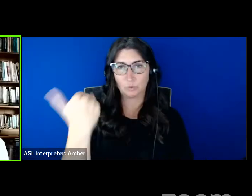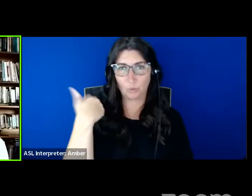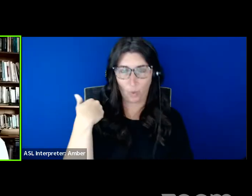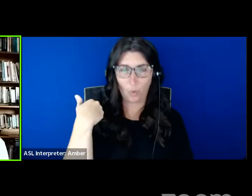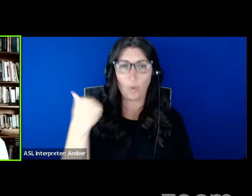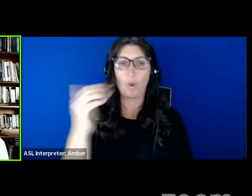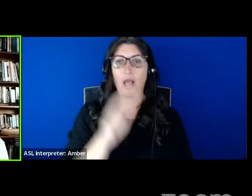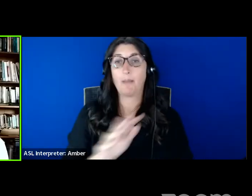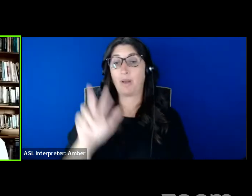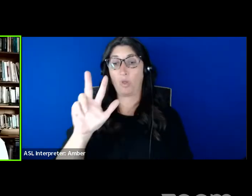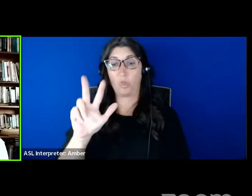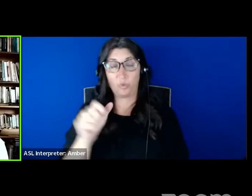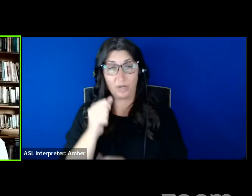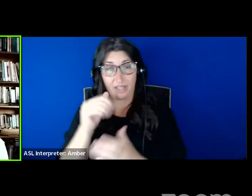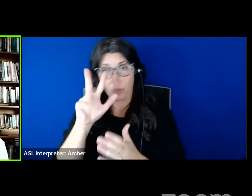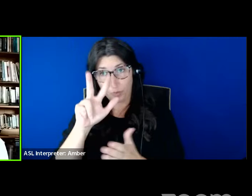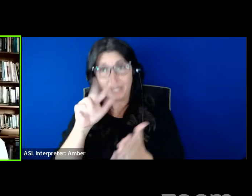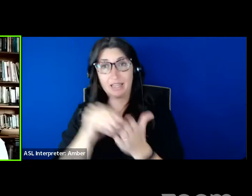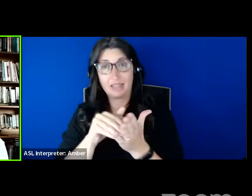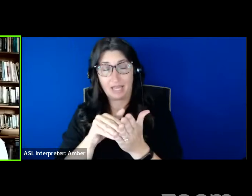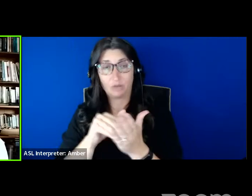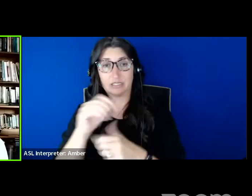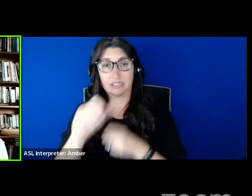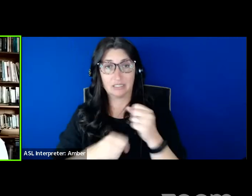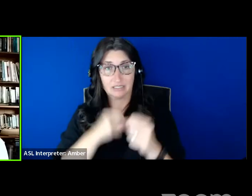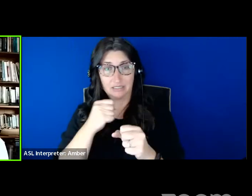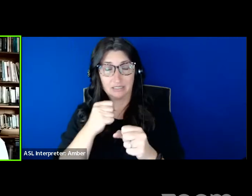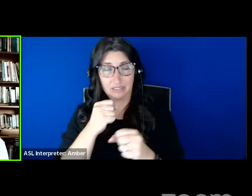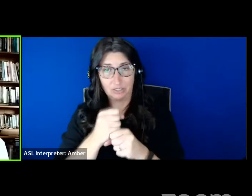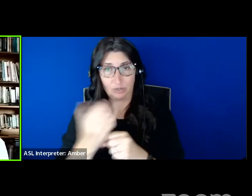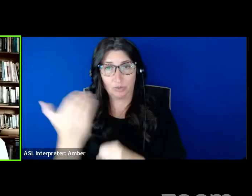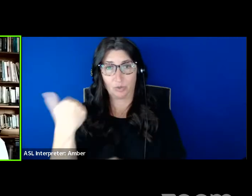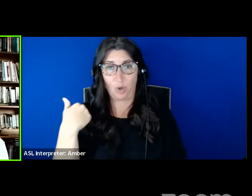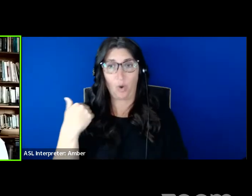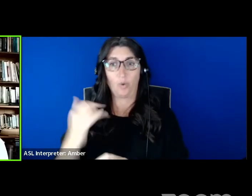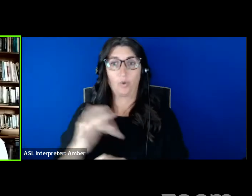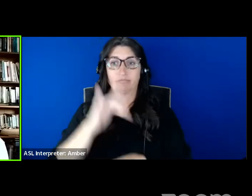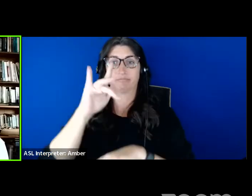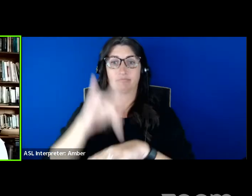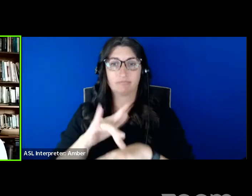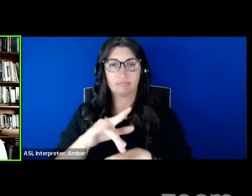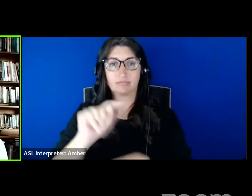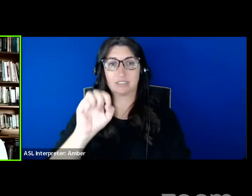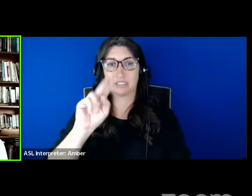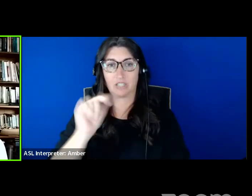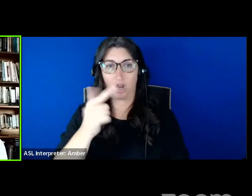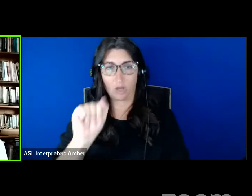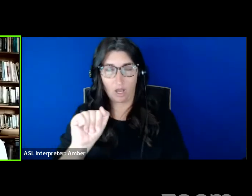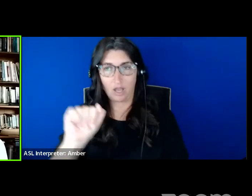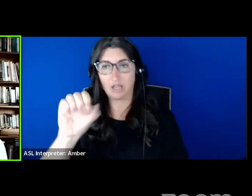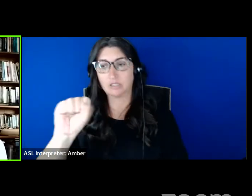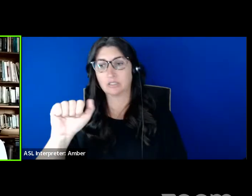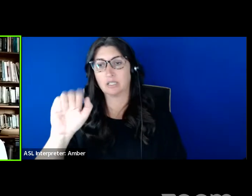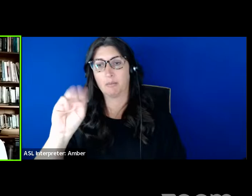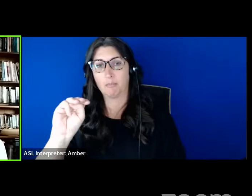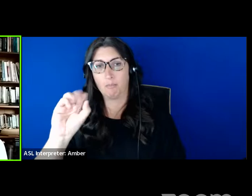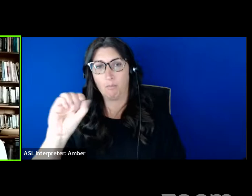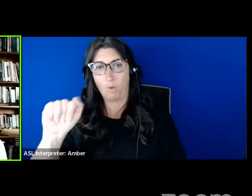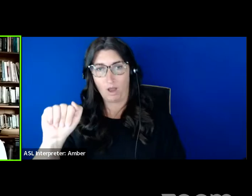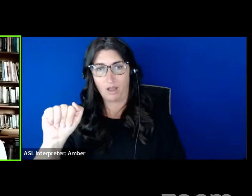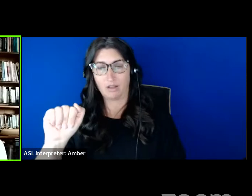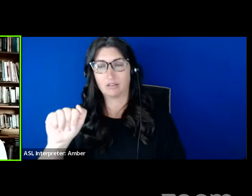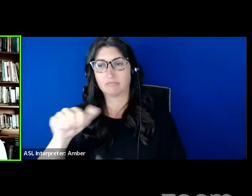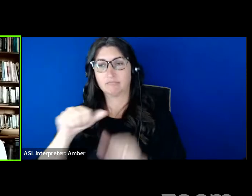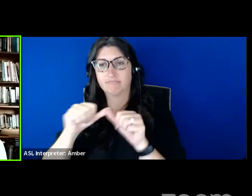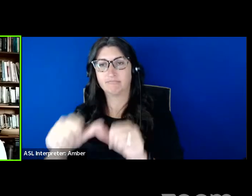about 3,000 years ago, it reached Tonga and Samoa. It was there for about 2,000 years. And then from there, it started